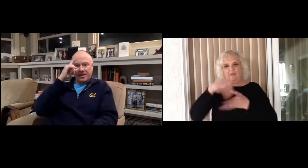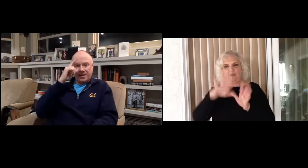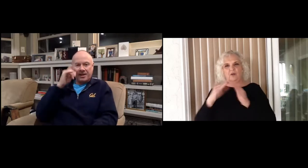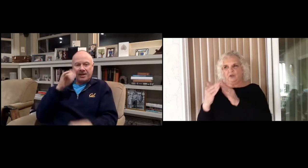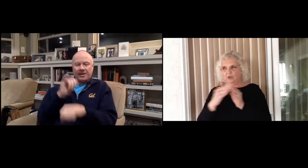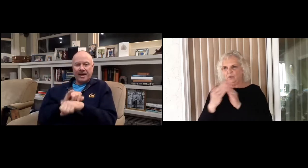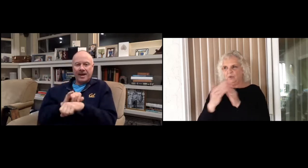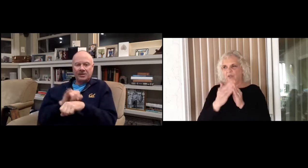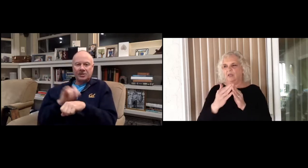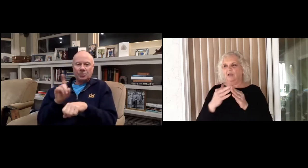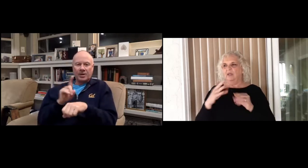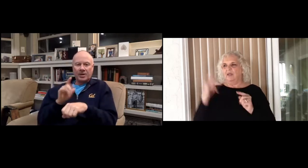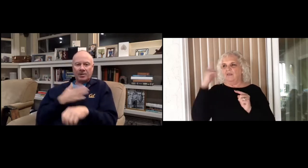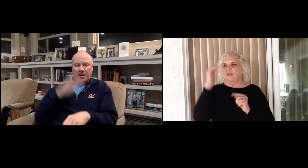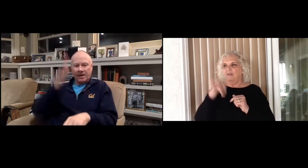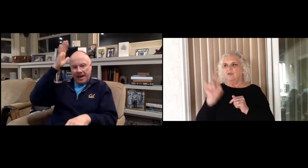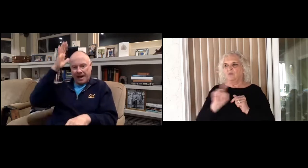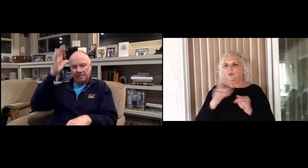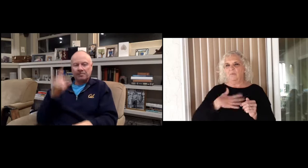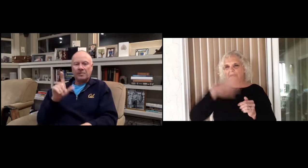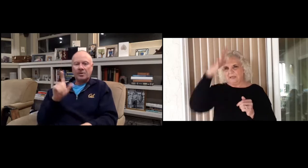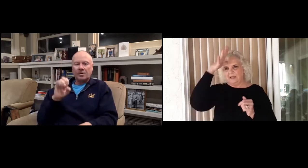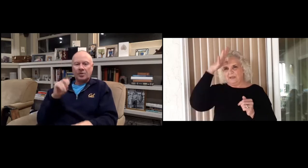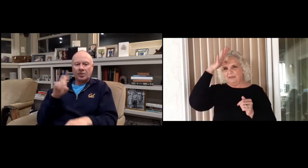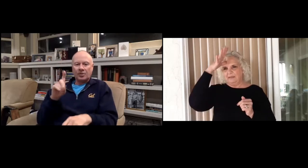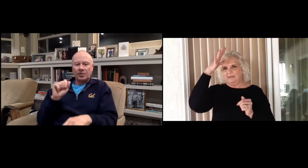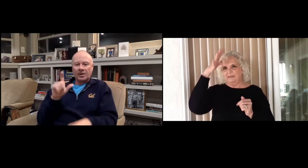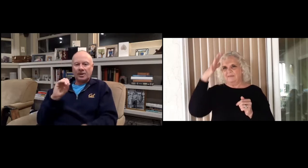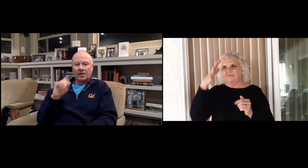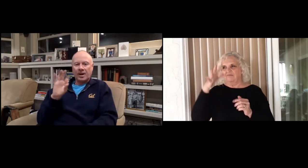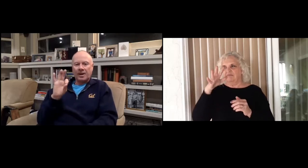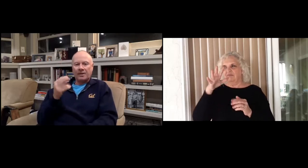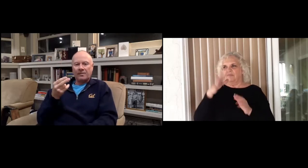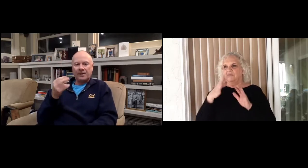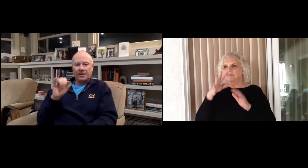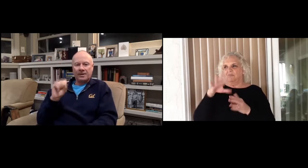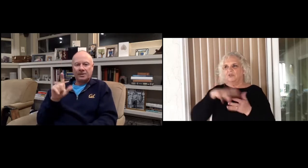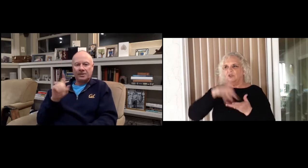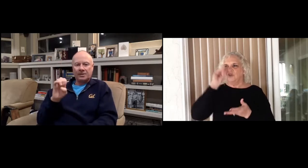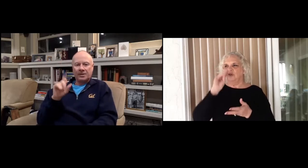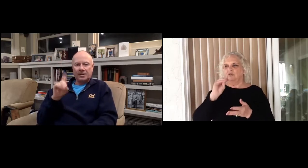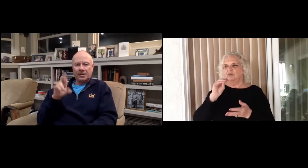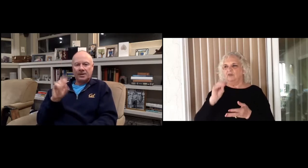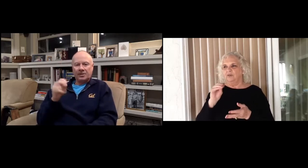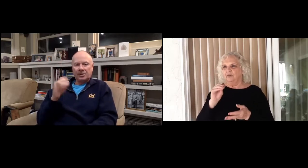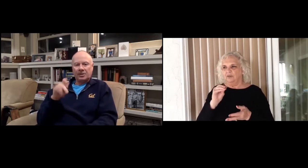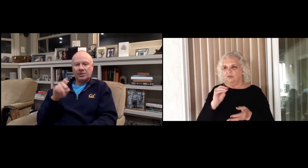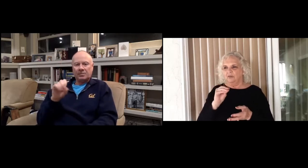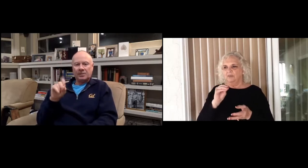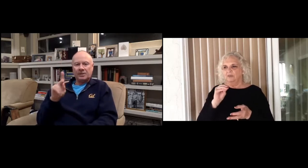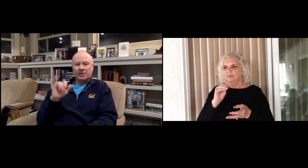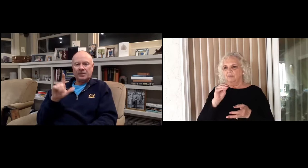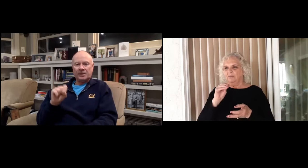I think that's where my dad learned a lot of his